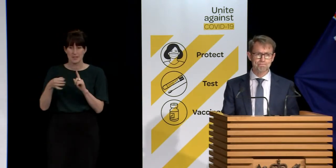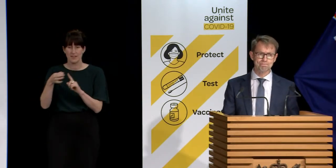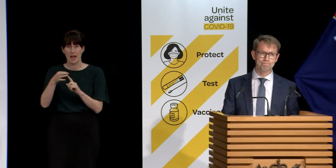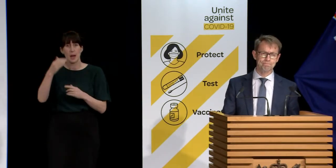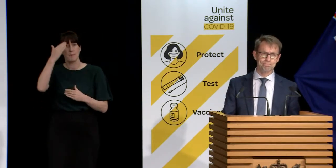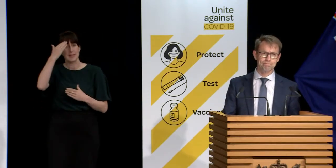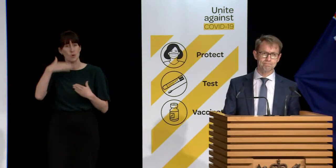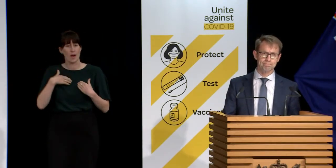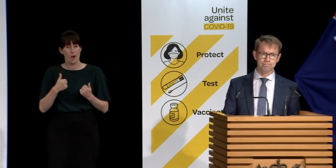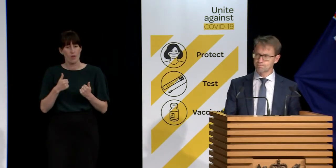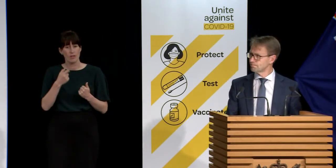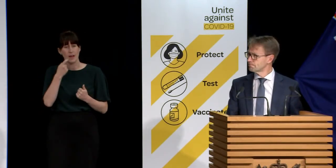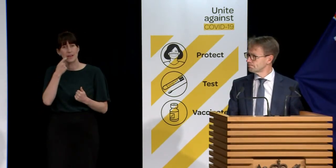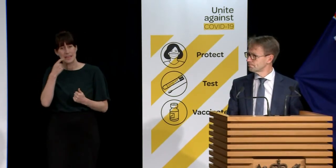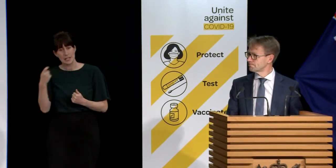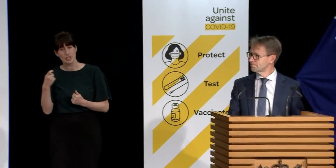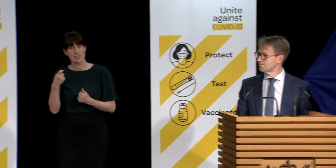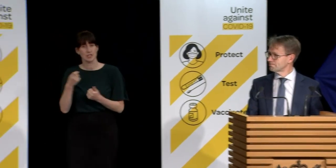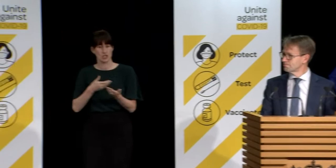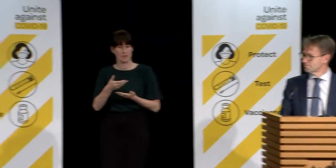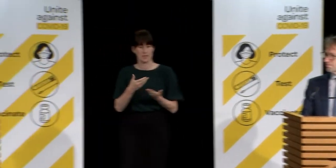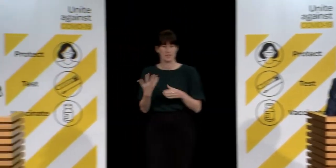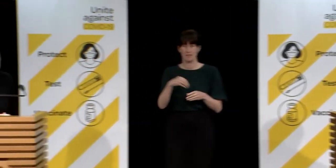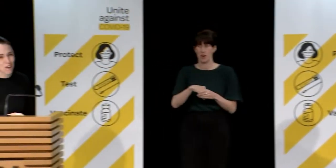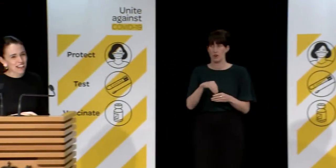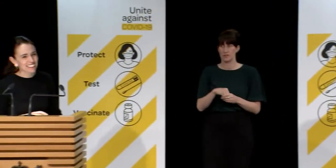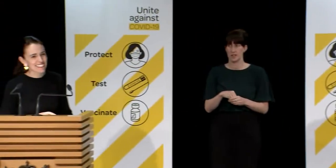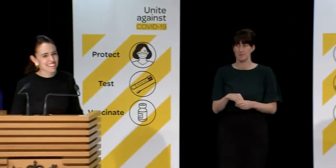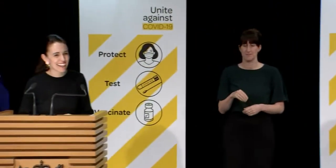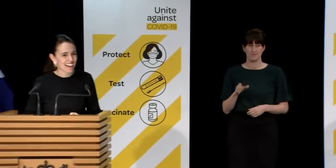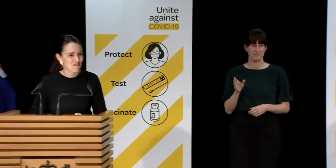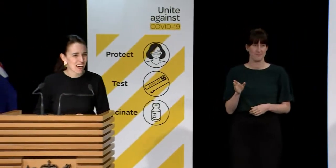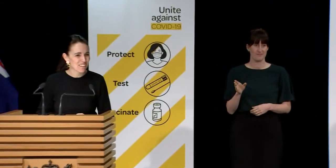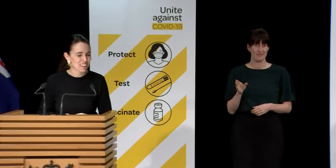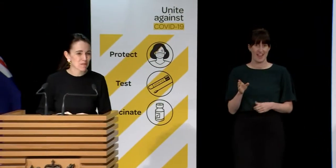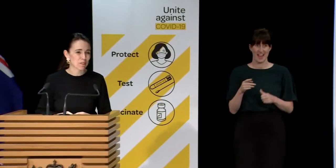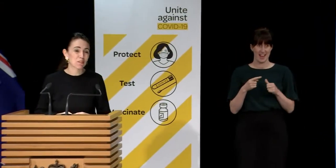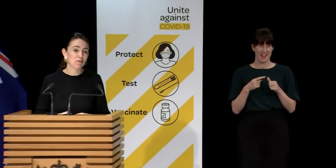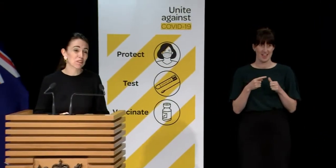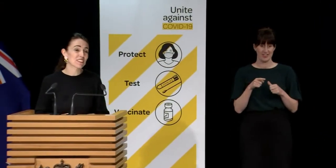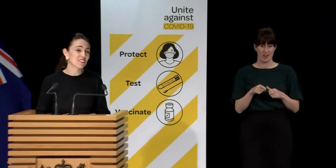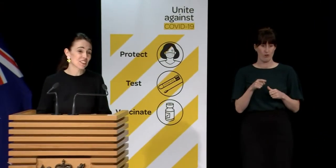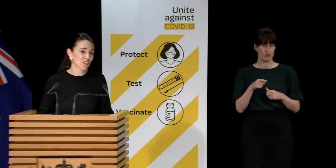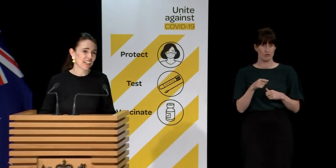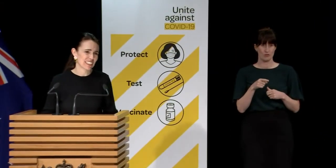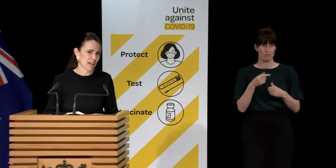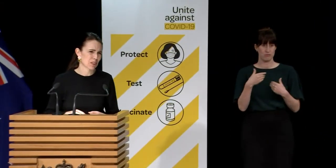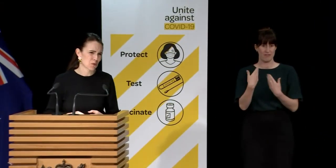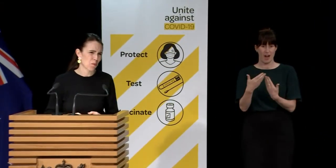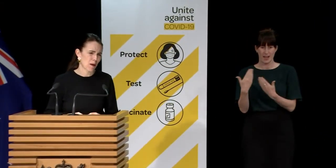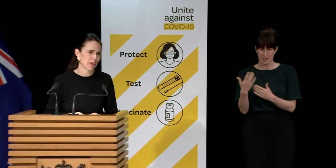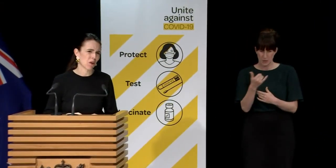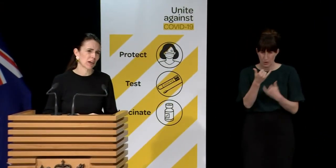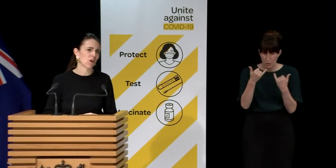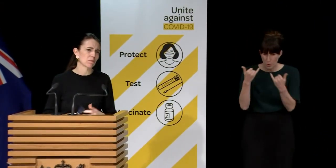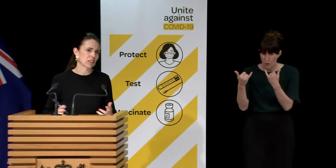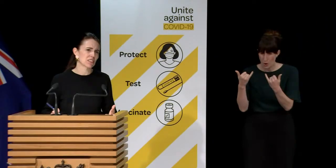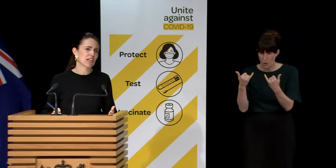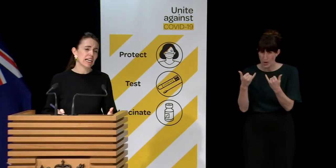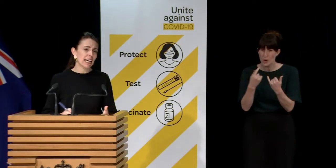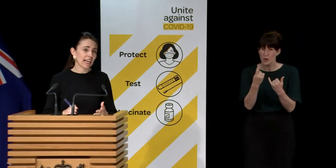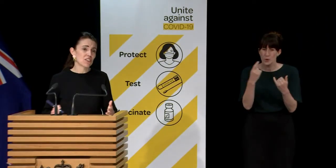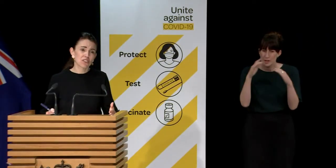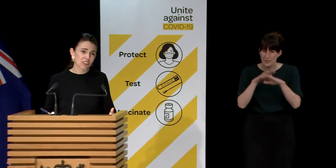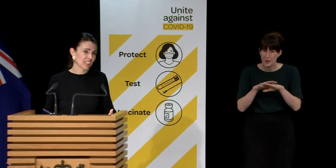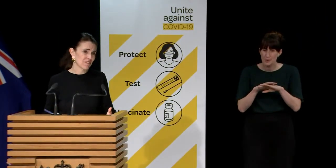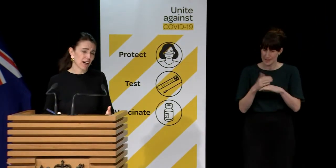involved. I think the easiest way, we can just literally call those providers after this press conference and just try and establish what might be going on,